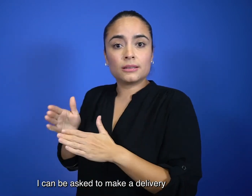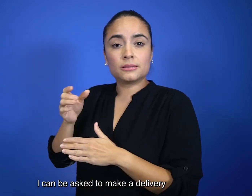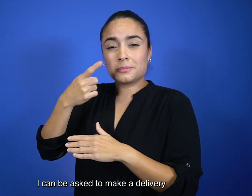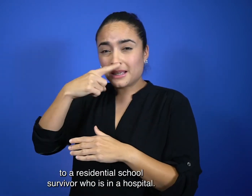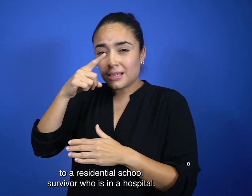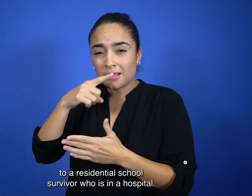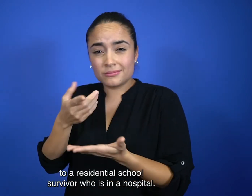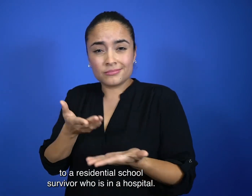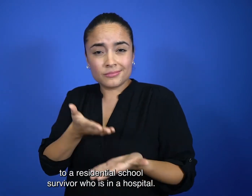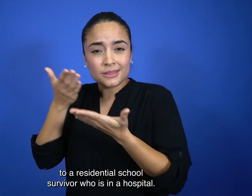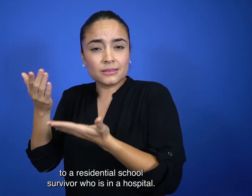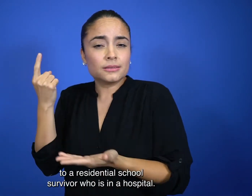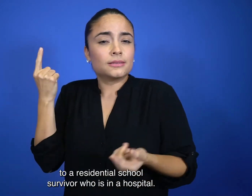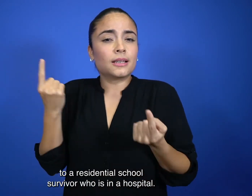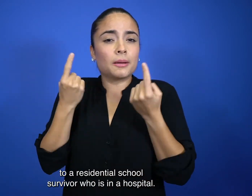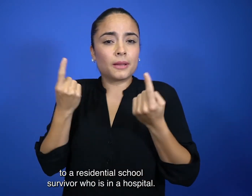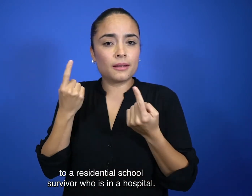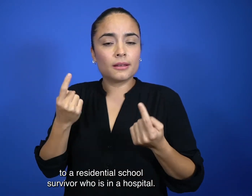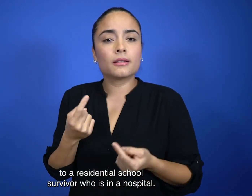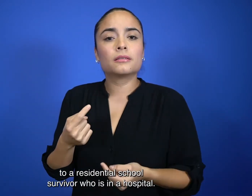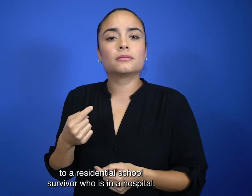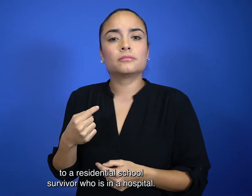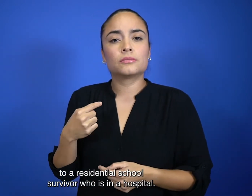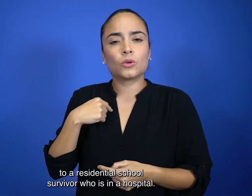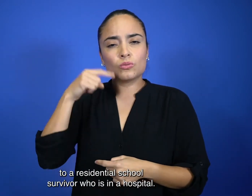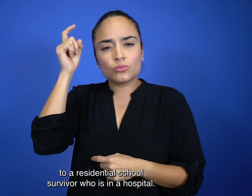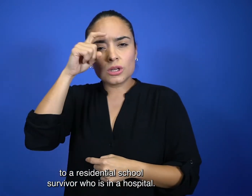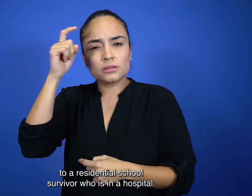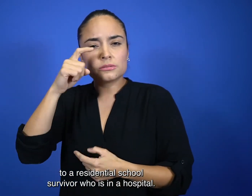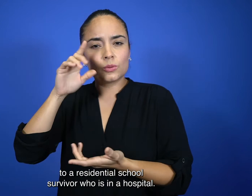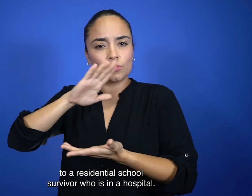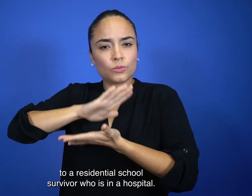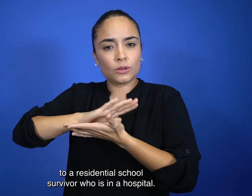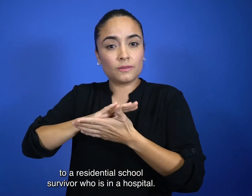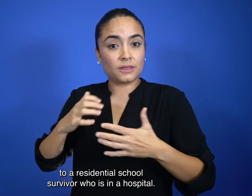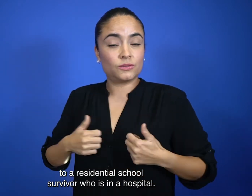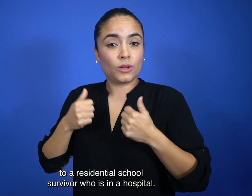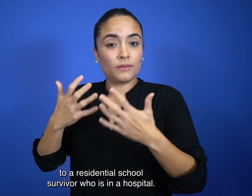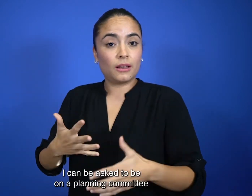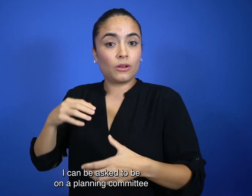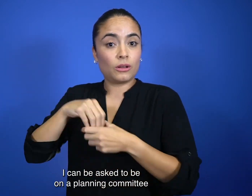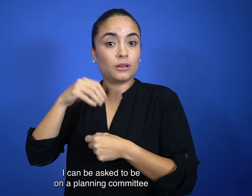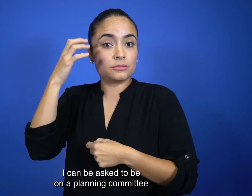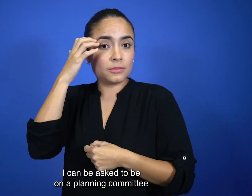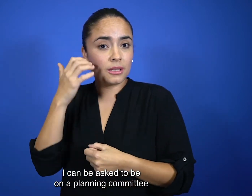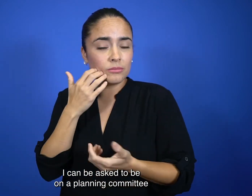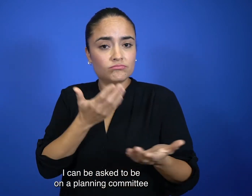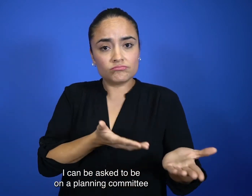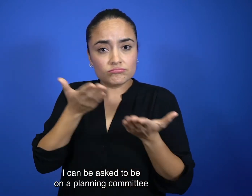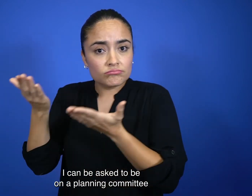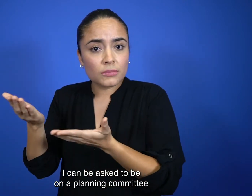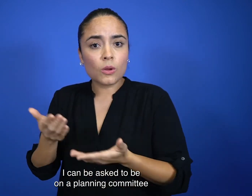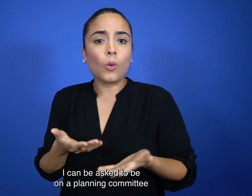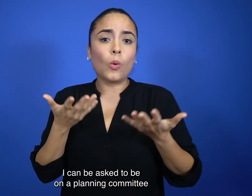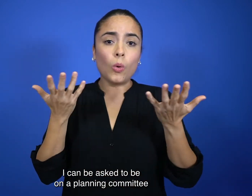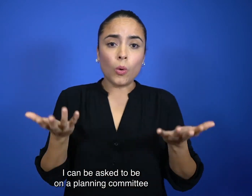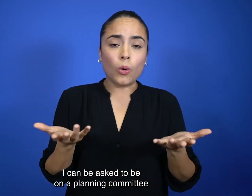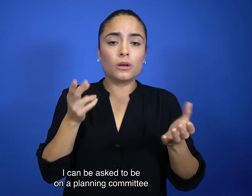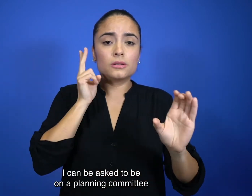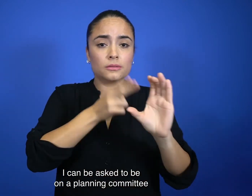delivery to a residential school survivor who is in a hospital. I can be asked to be on a planning committee